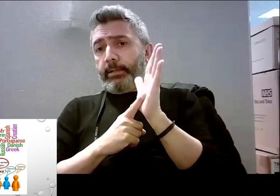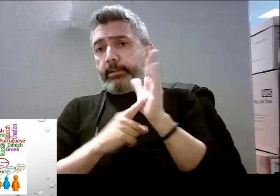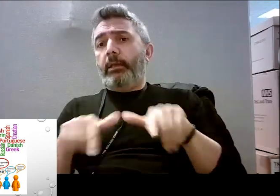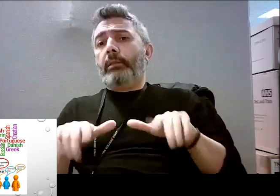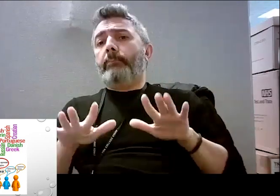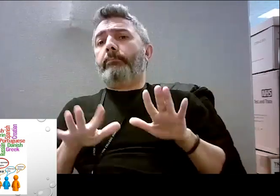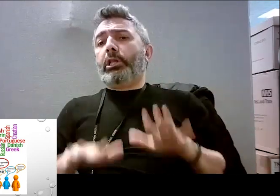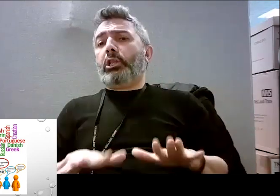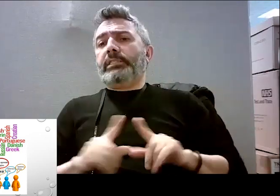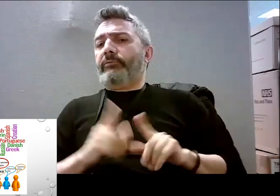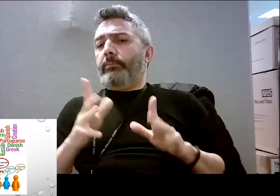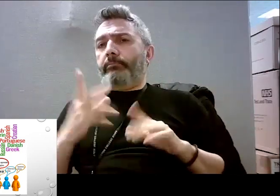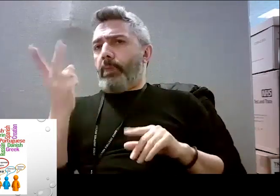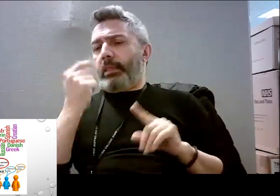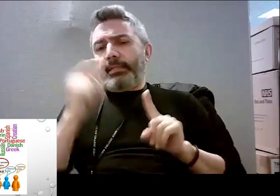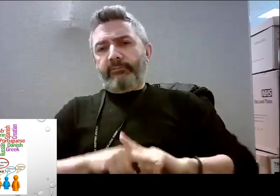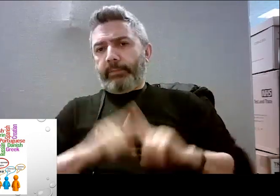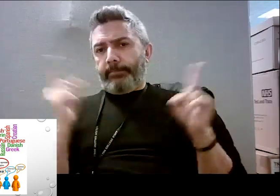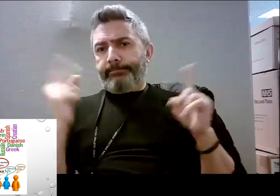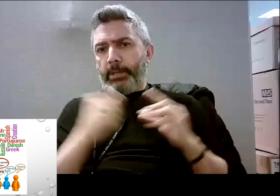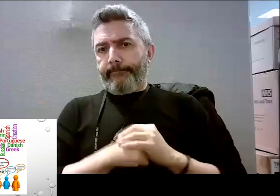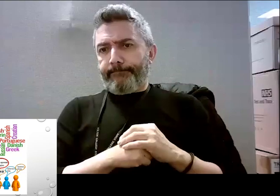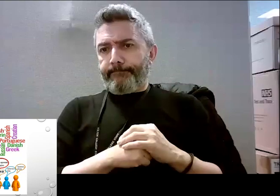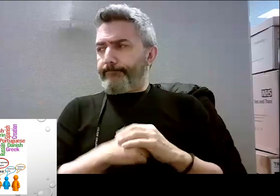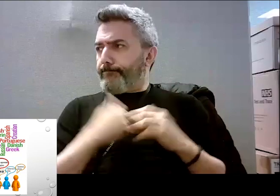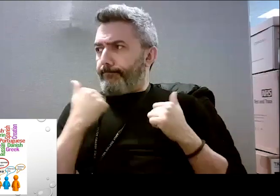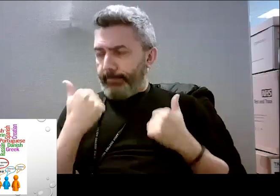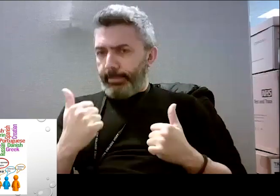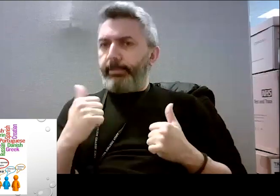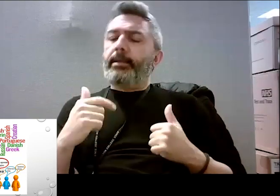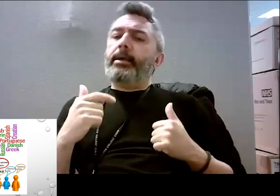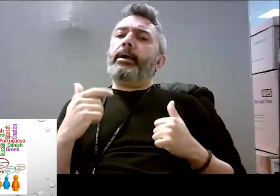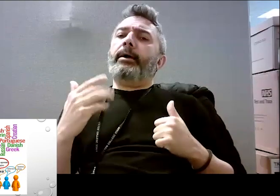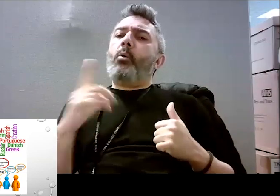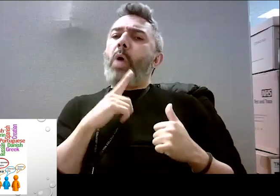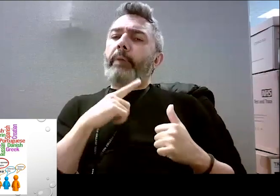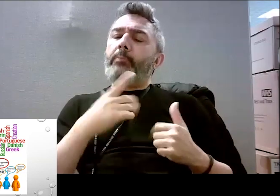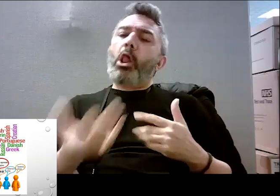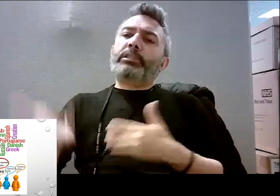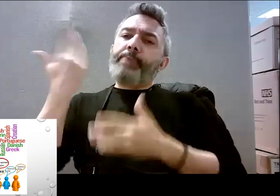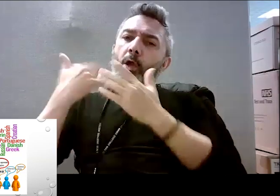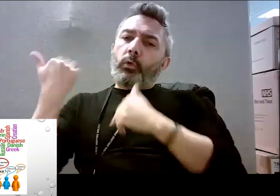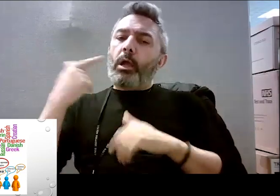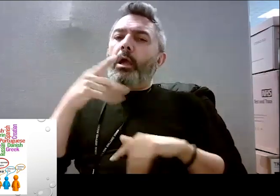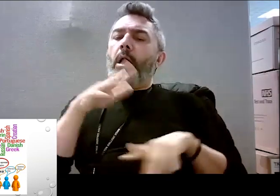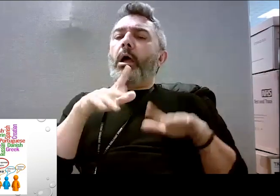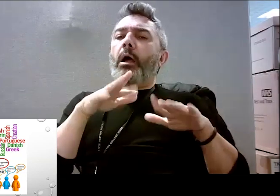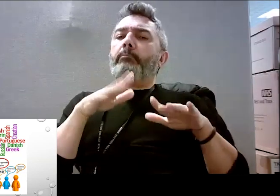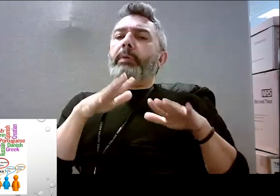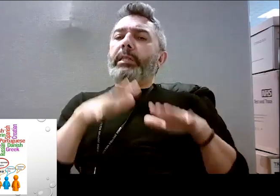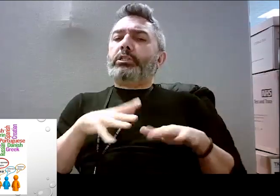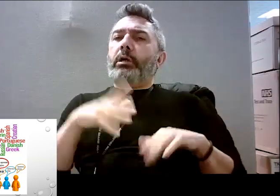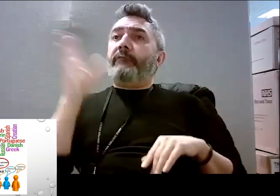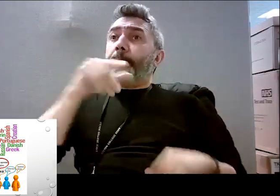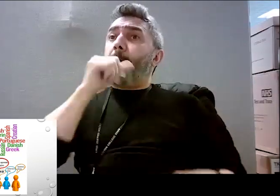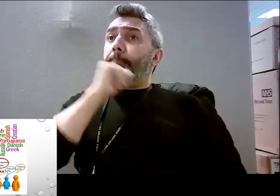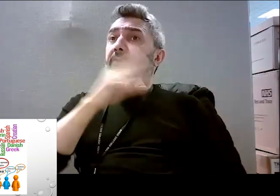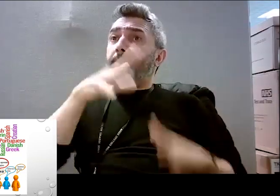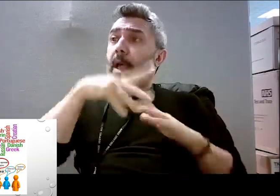American, they use ASL. Here we use BSL, British Sign Language, which is vastly different to American